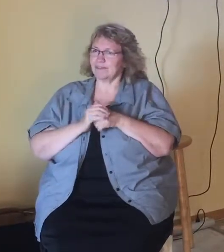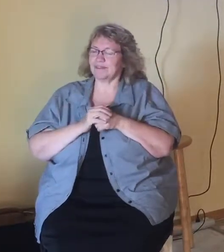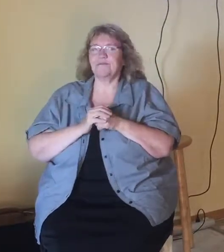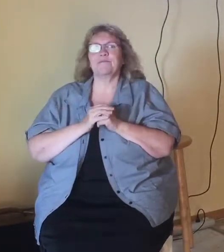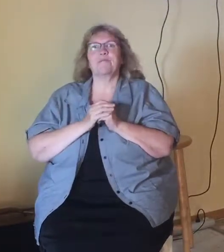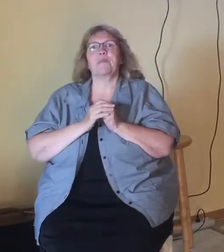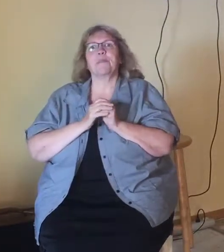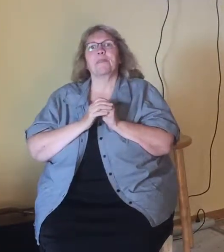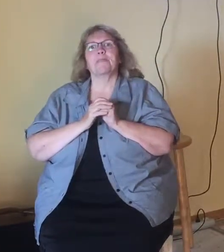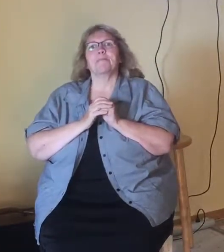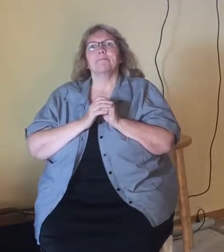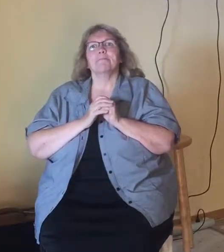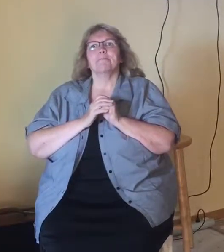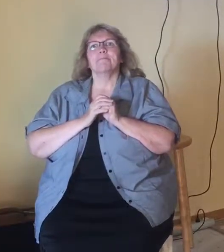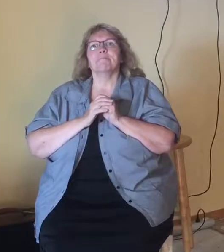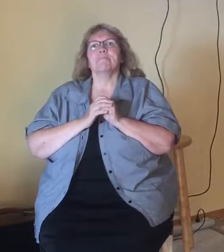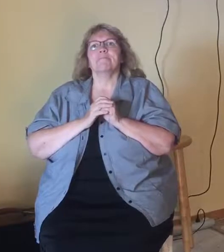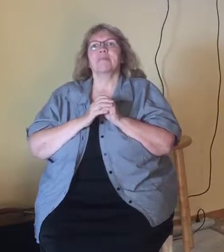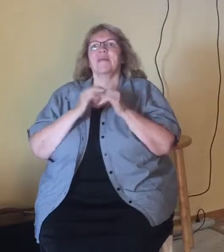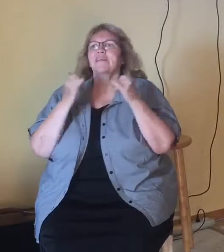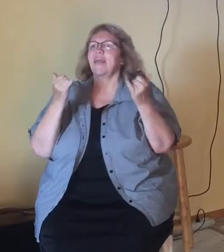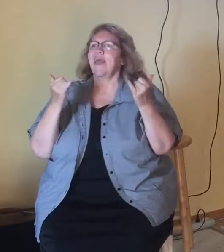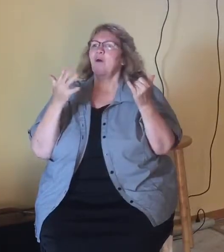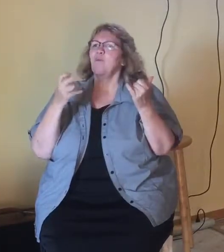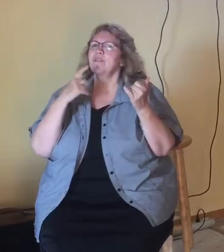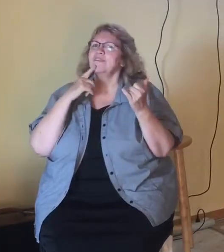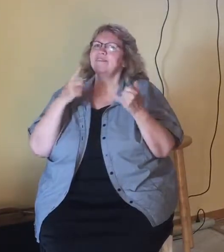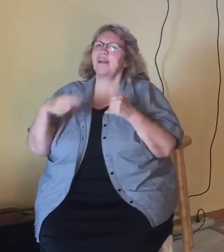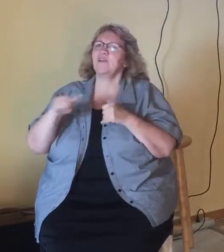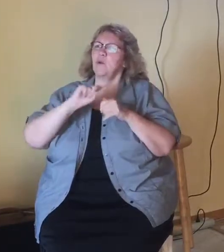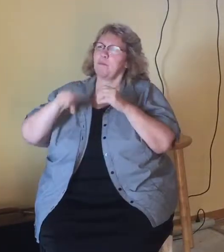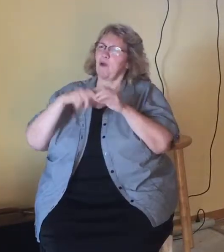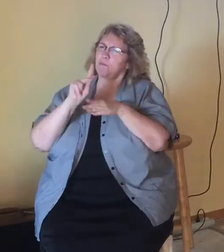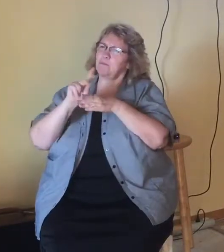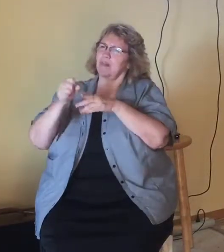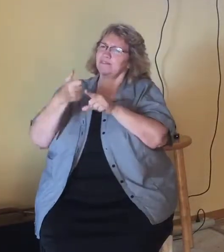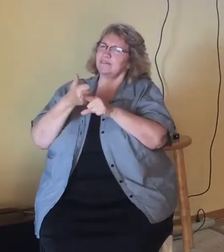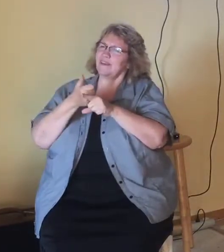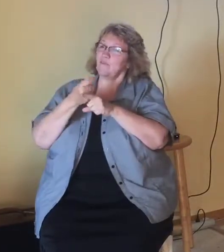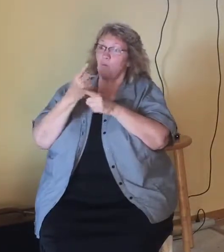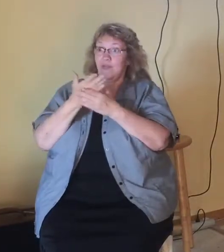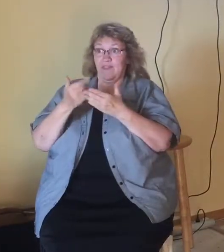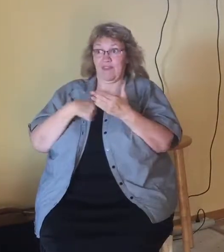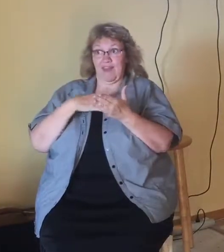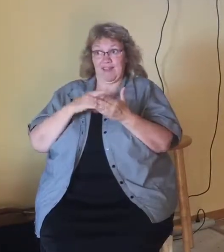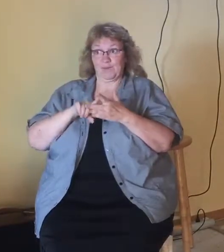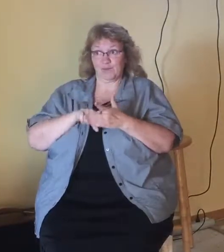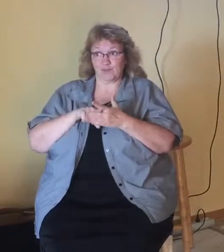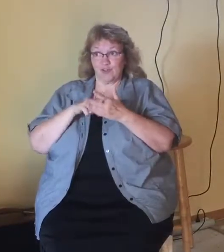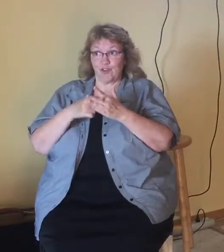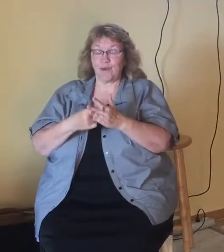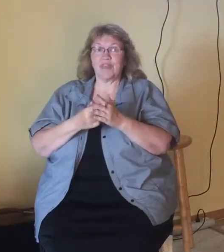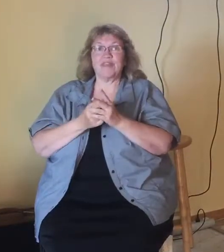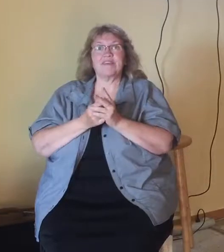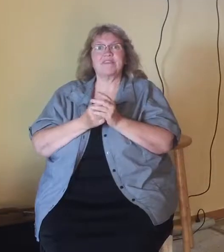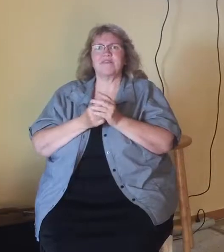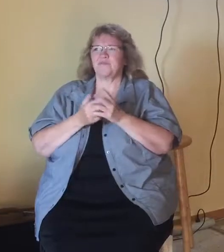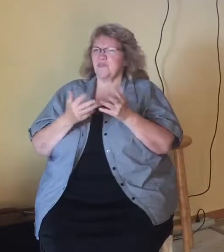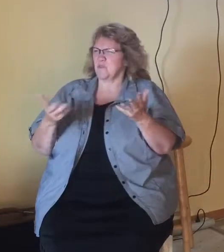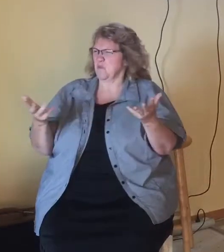And what I want to do now is kind of tell you about Plexus. And one thing I really like to start with is, what